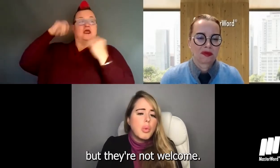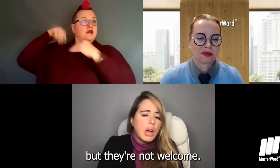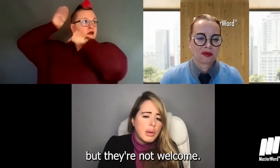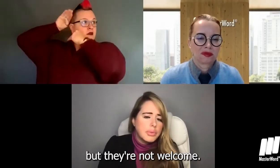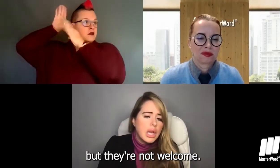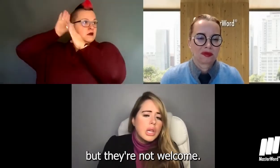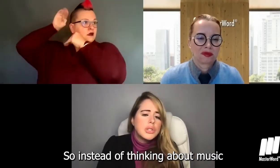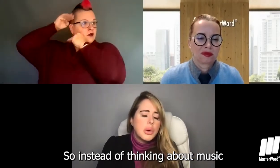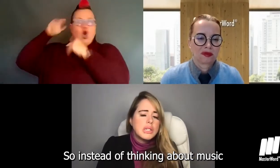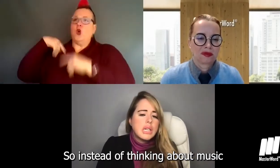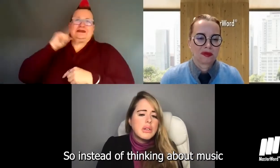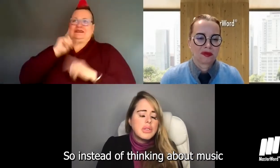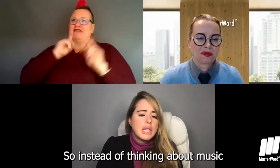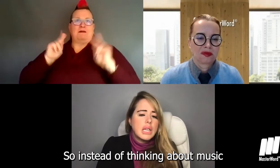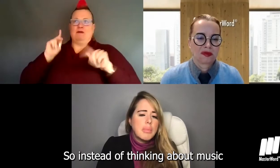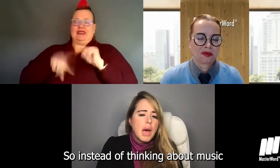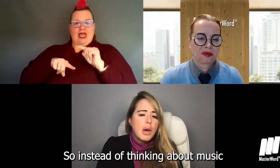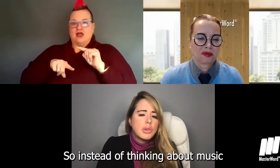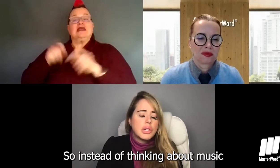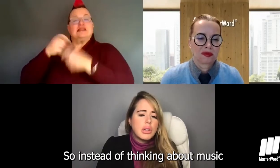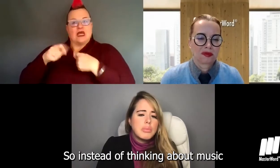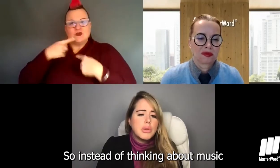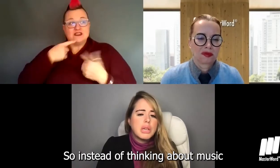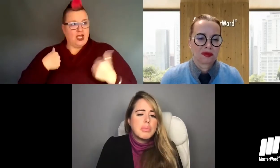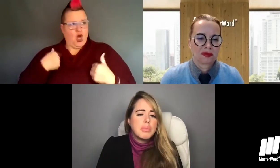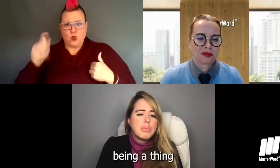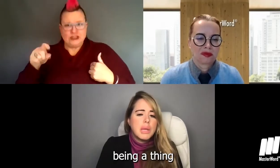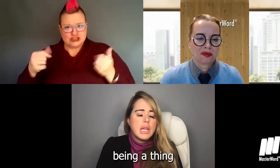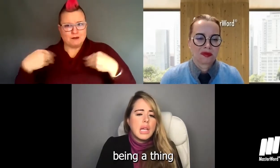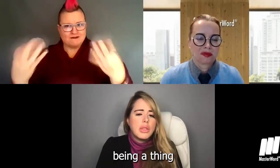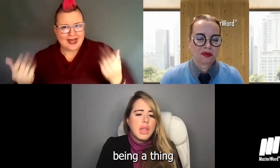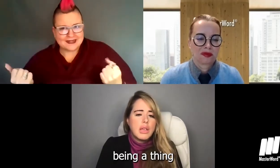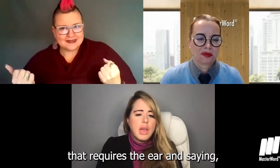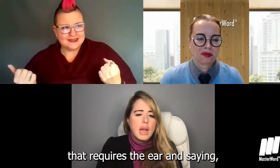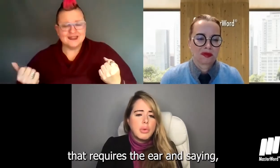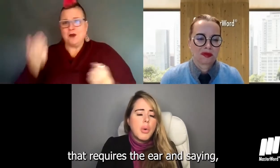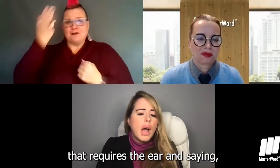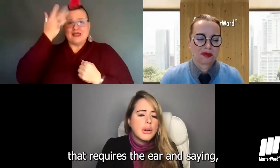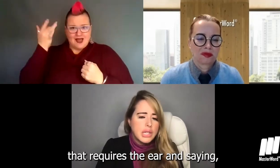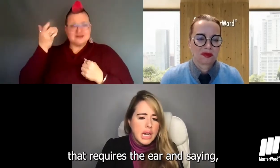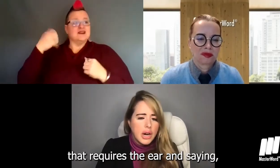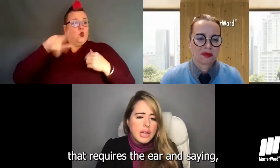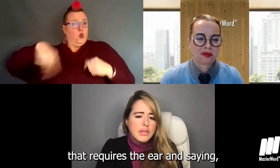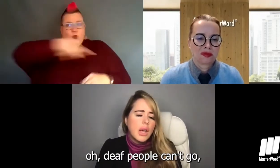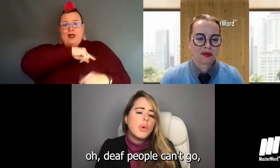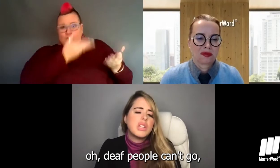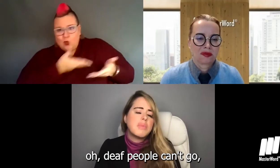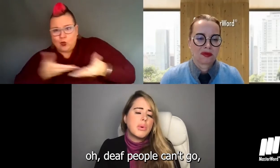welcome. So instead of thinking about music being a thing that requires the ear and saying, oh, deaf people